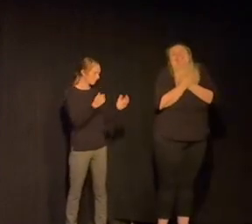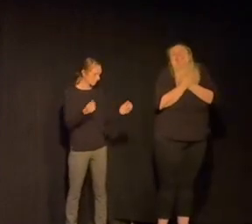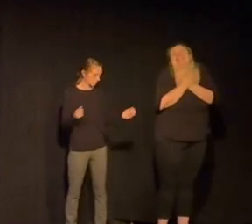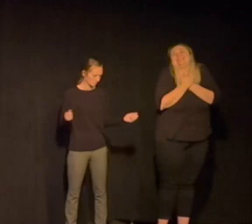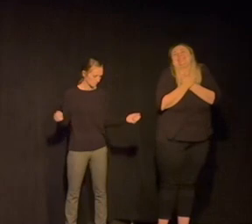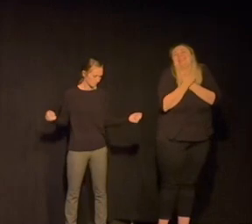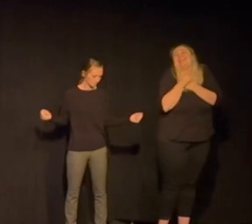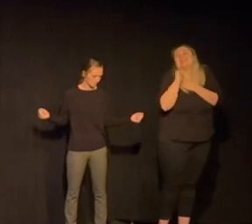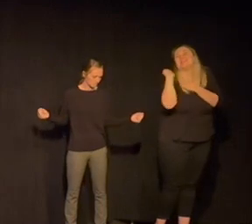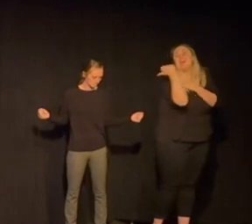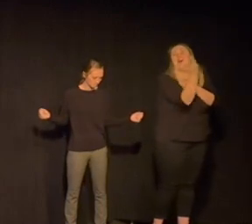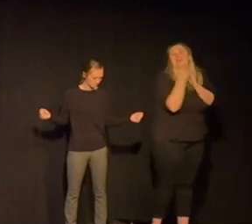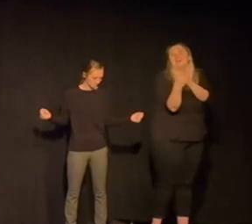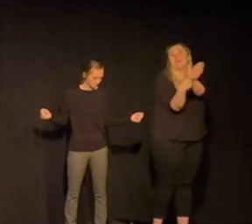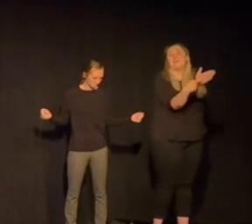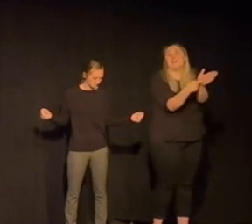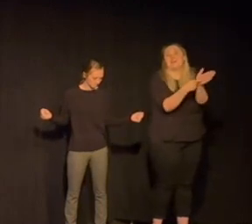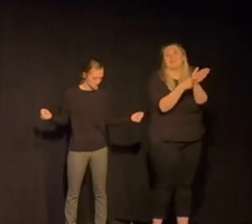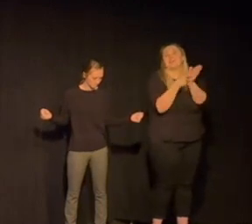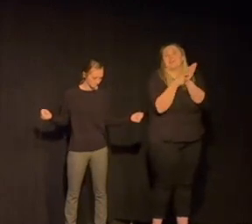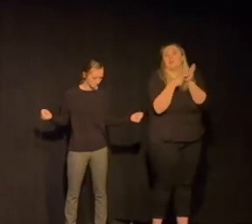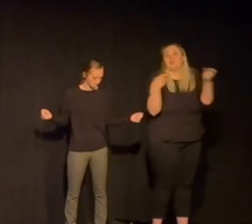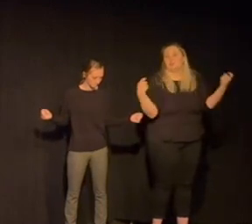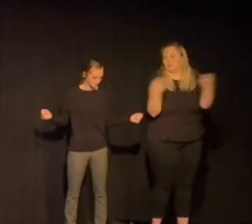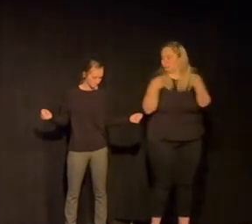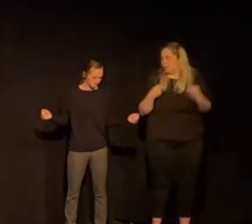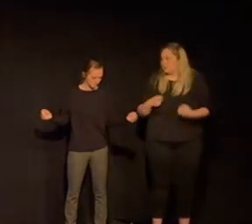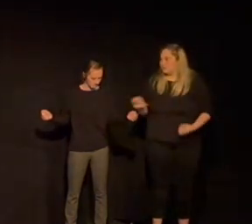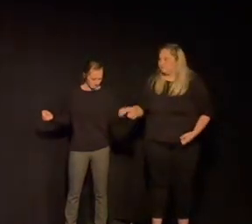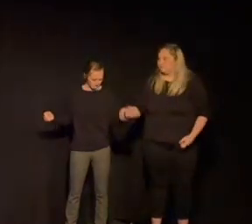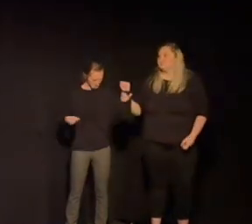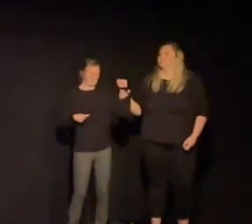all it took was a little shock.